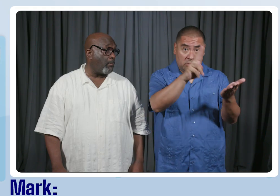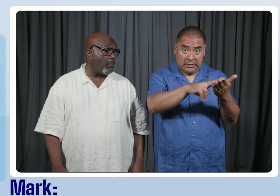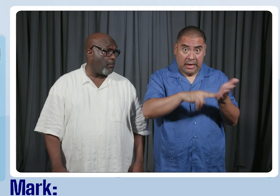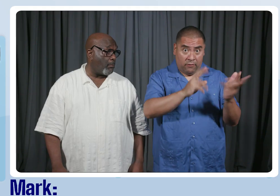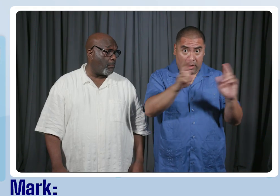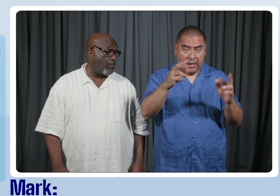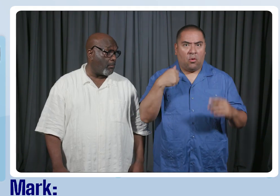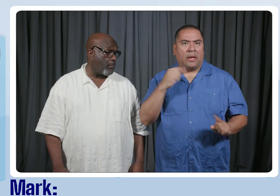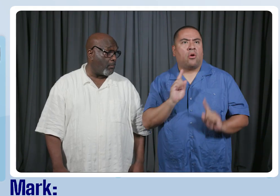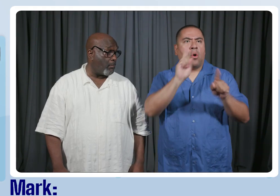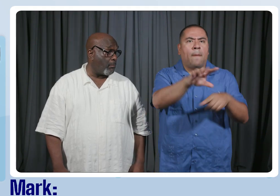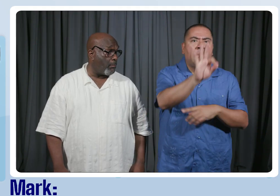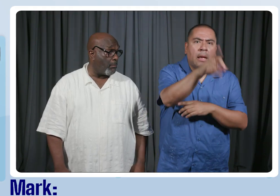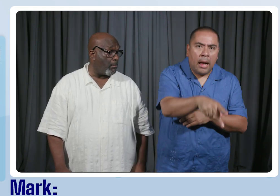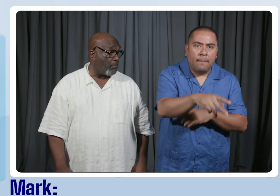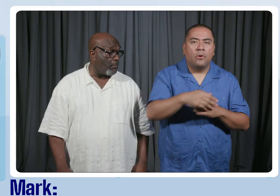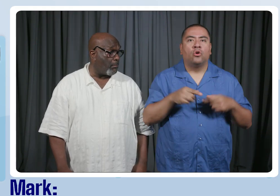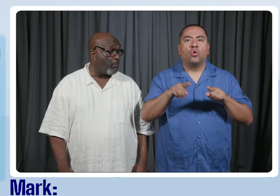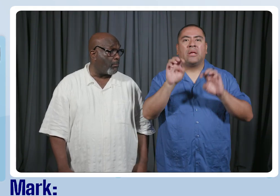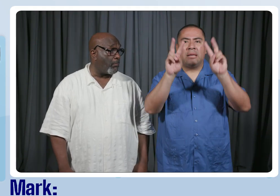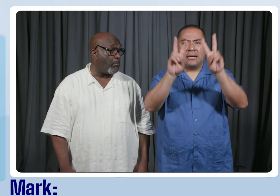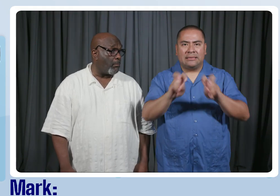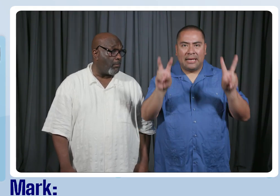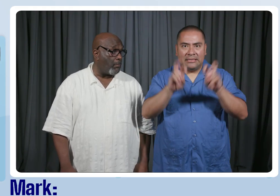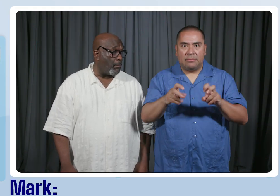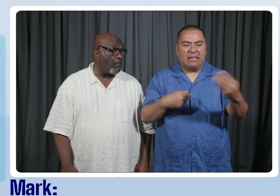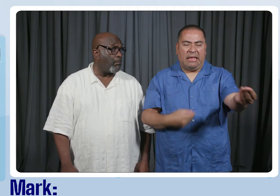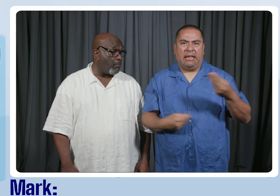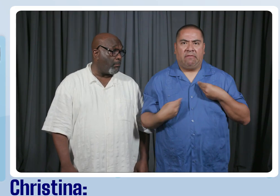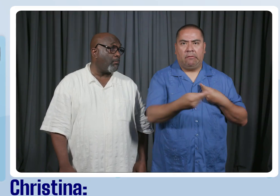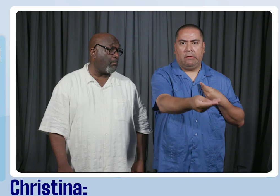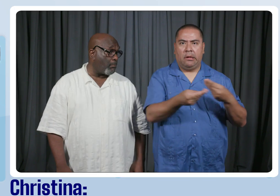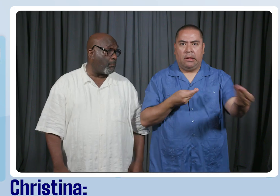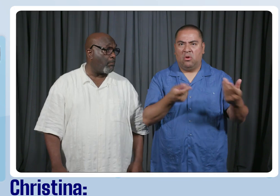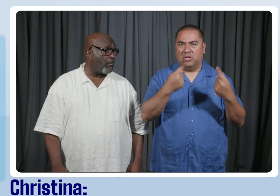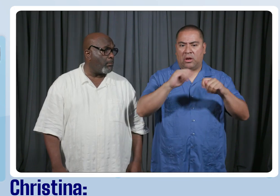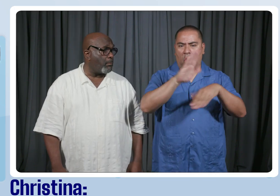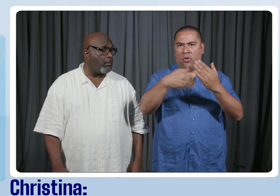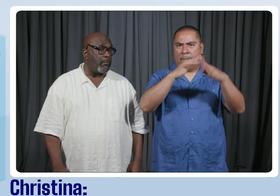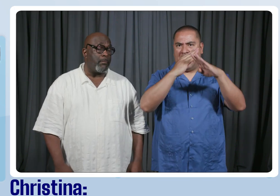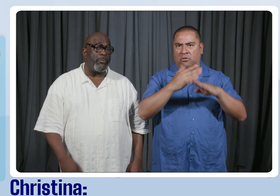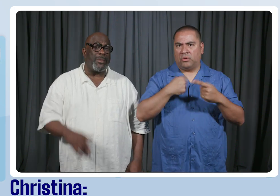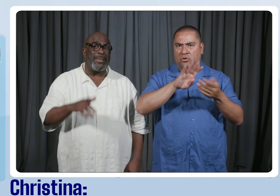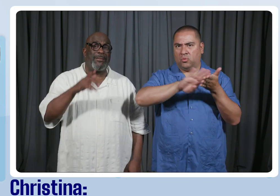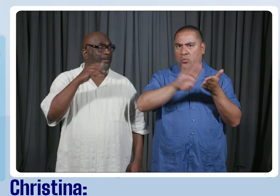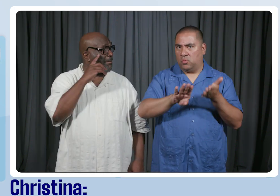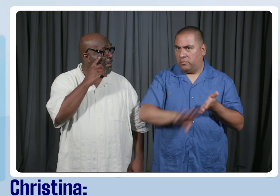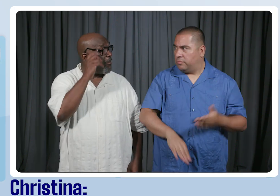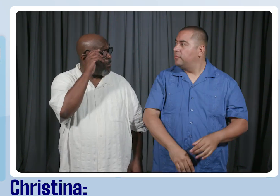our assessment. We've tried to take away all the barriers to being part of this program. And you mentioned barriers and